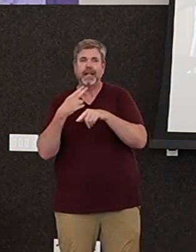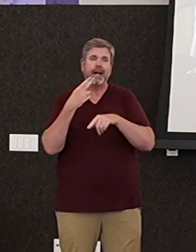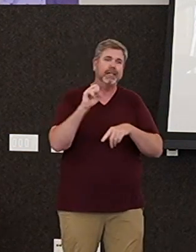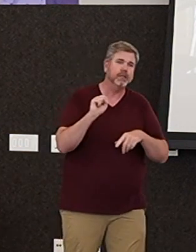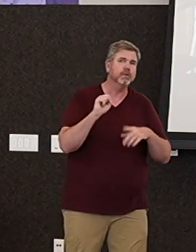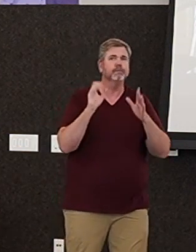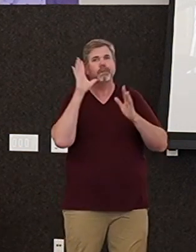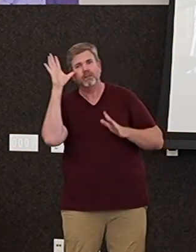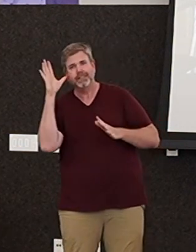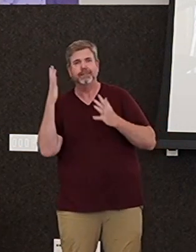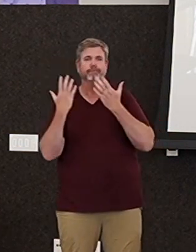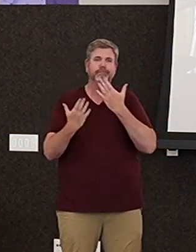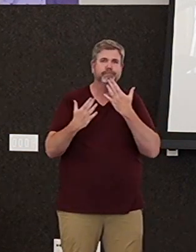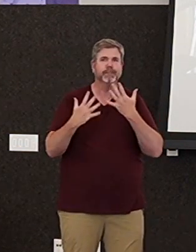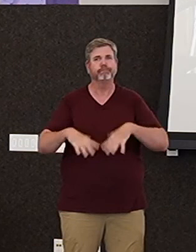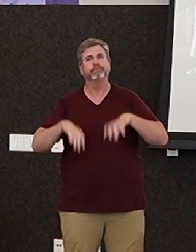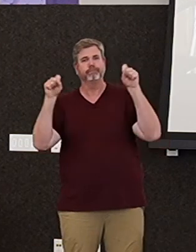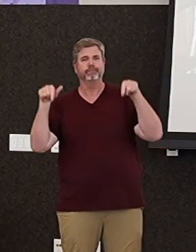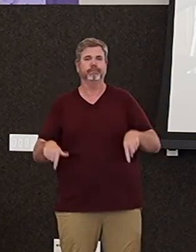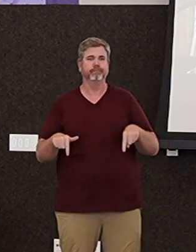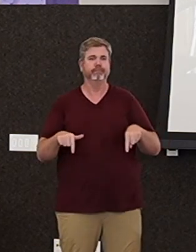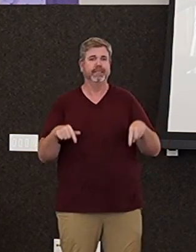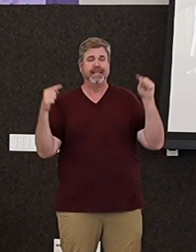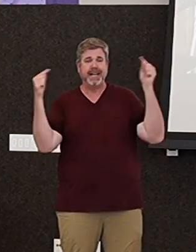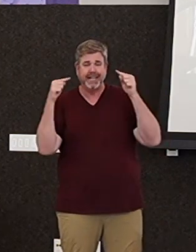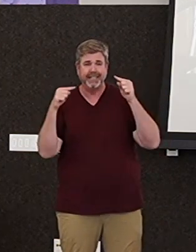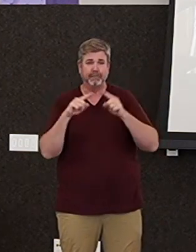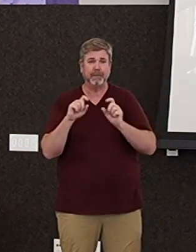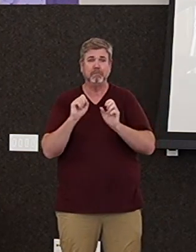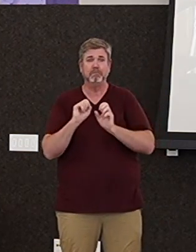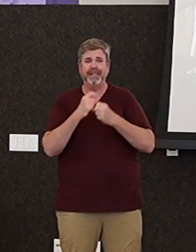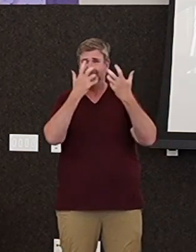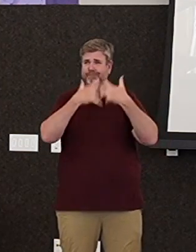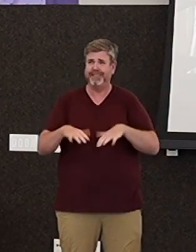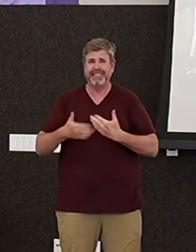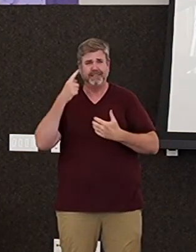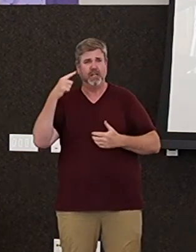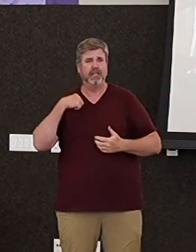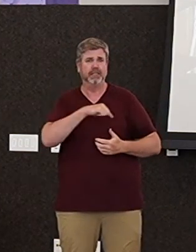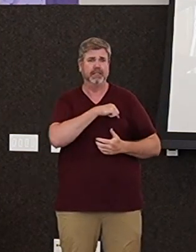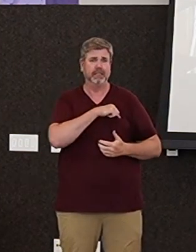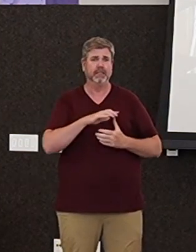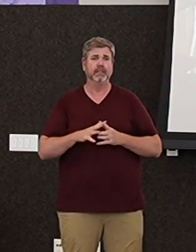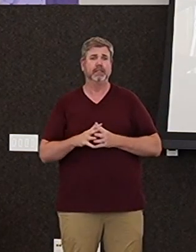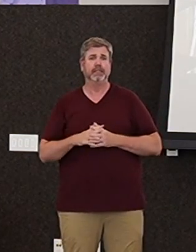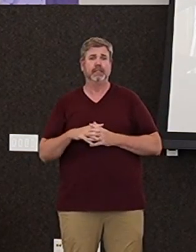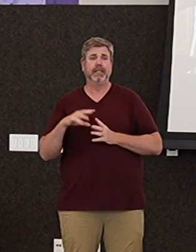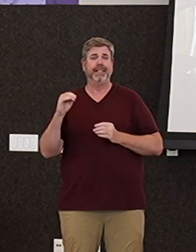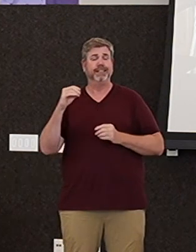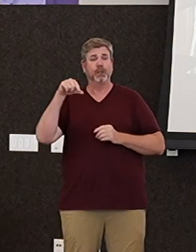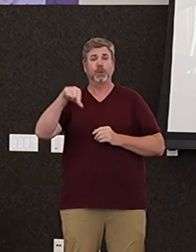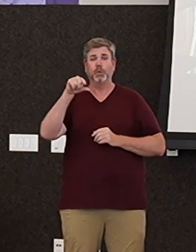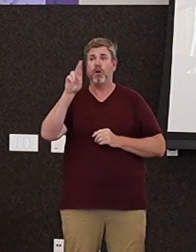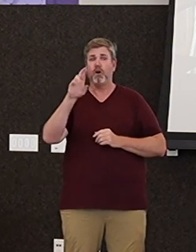do. I want to really ask one last time if you can use the QR code that's on that poster on the way out, and